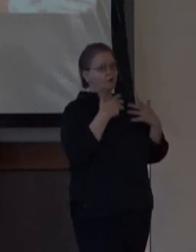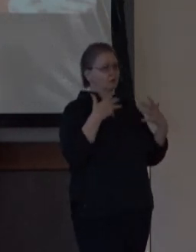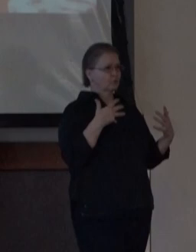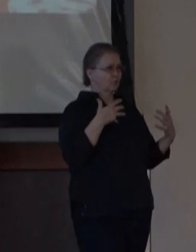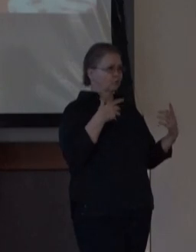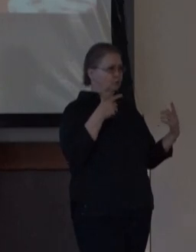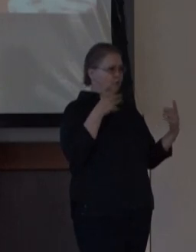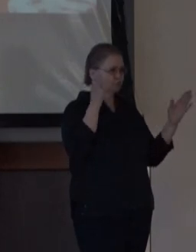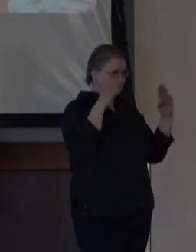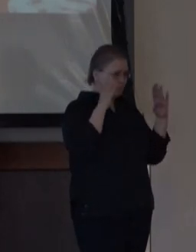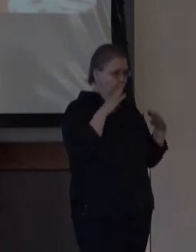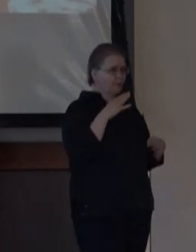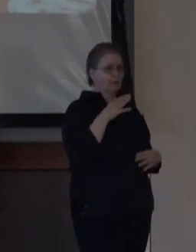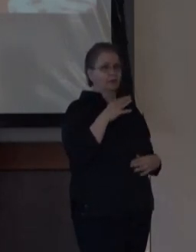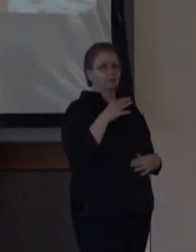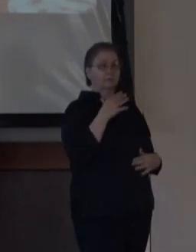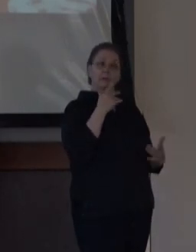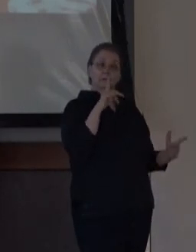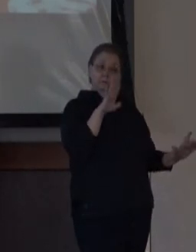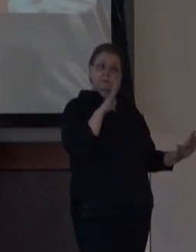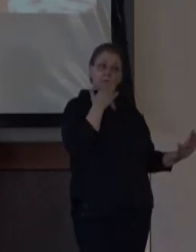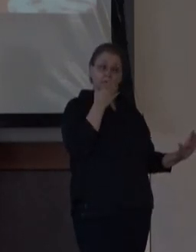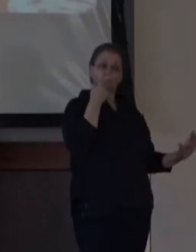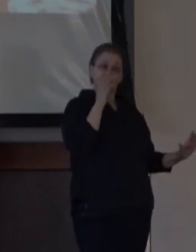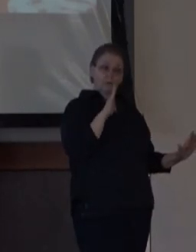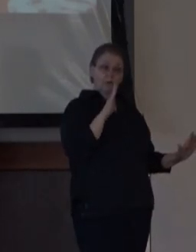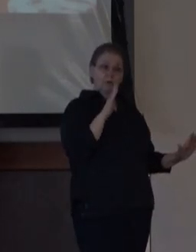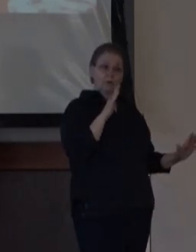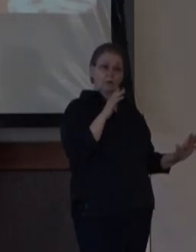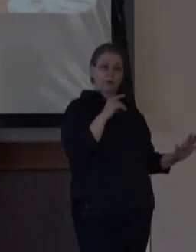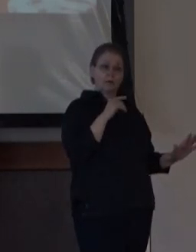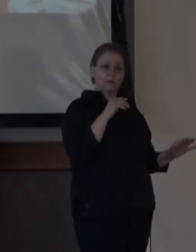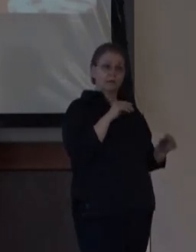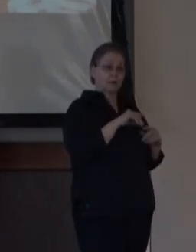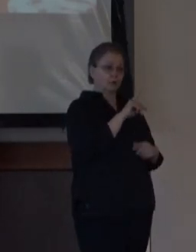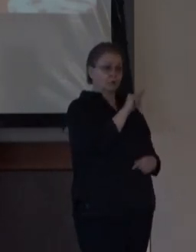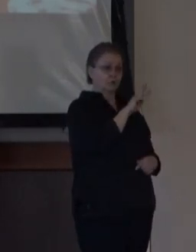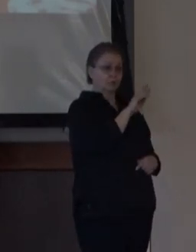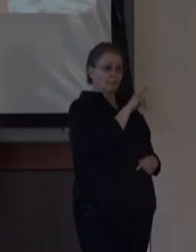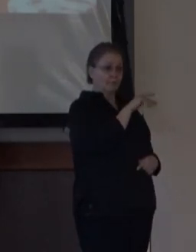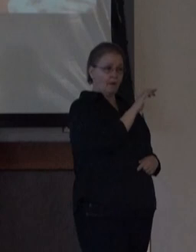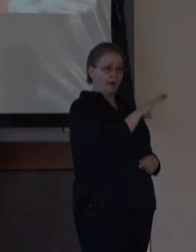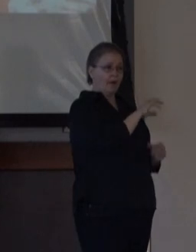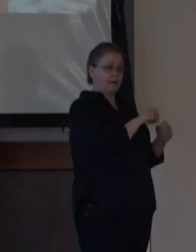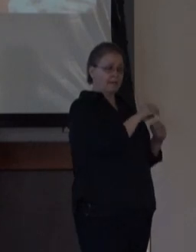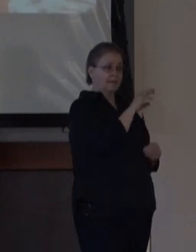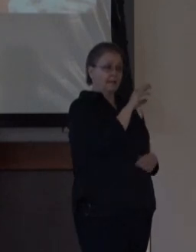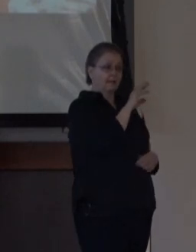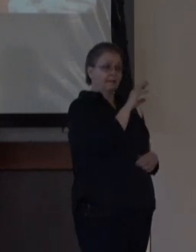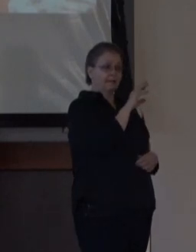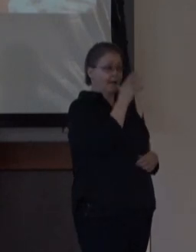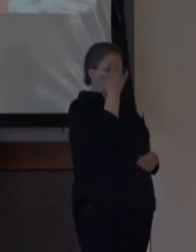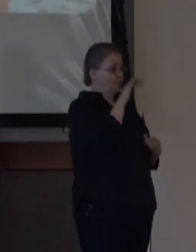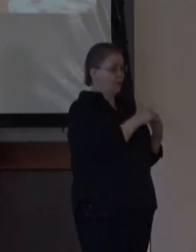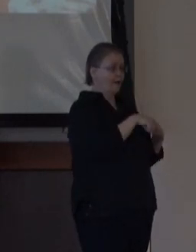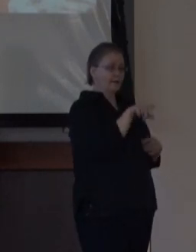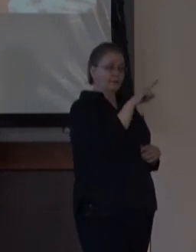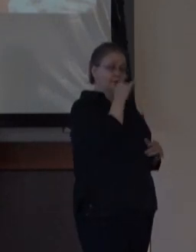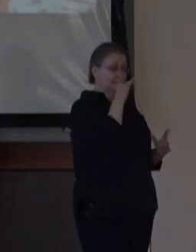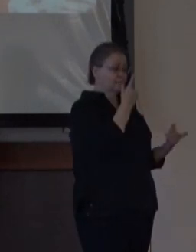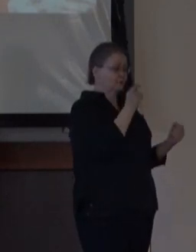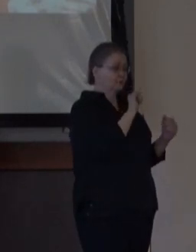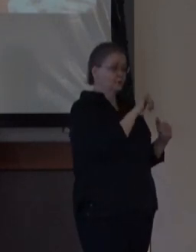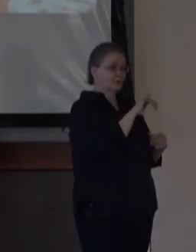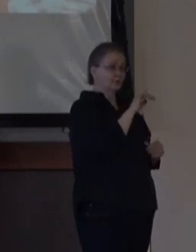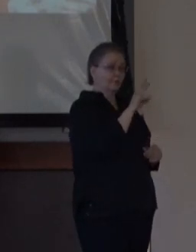I had a lot of trouble, and thank God the trouble that I got into happened in the 90s before social media. I don't know how you kids do it. Stay